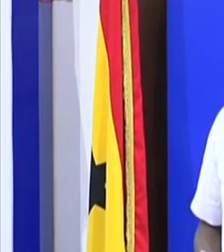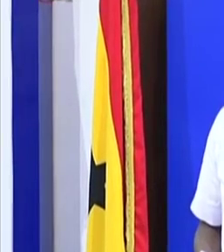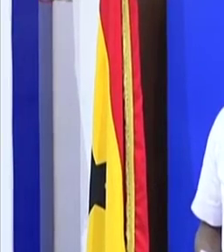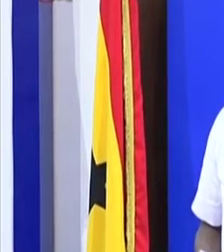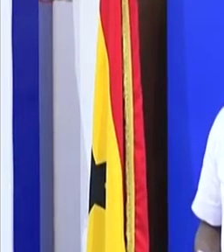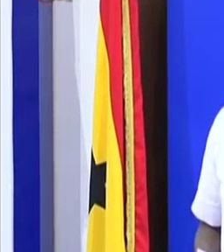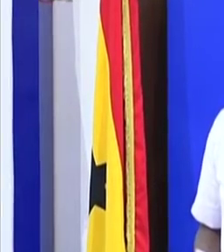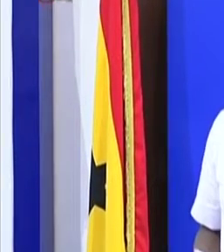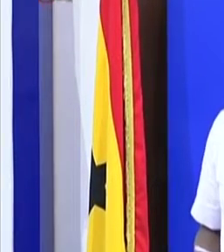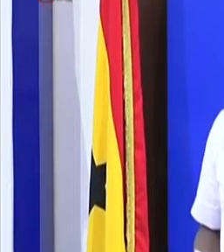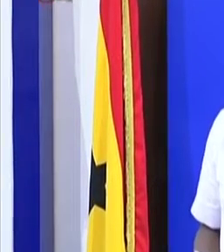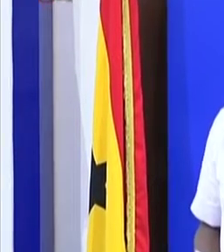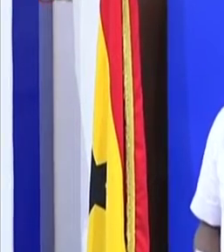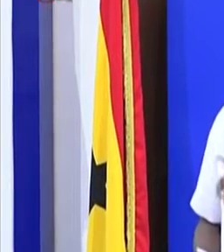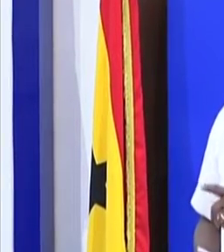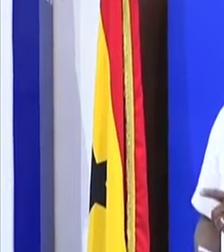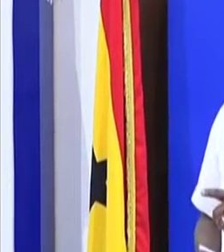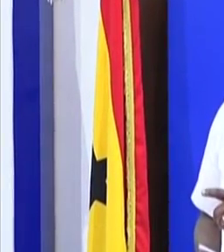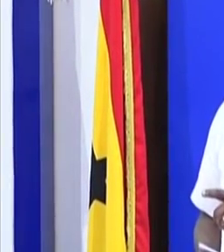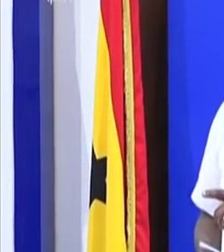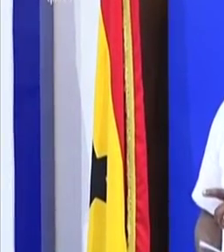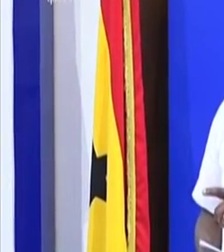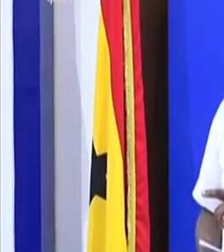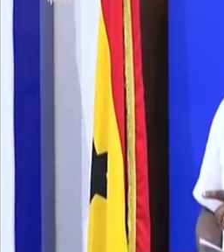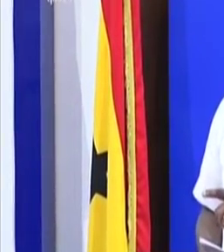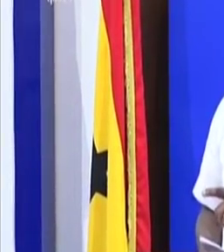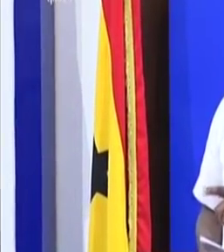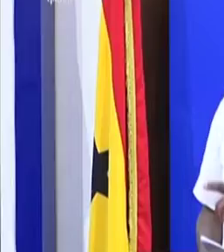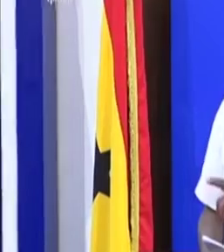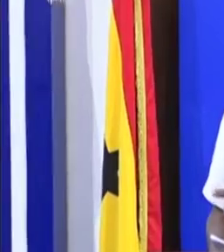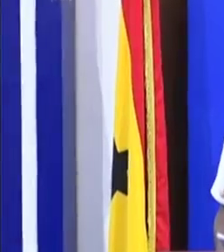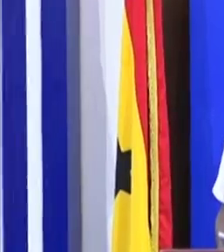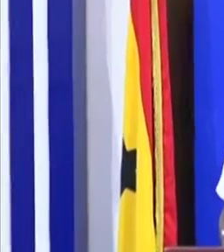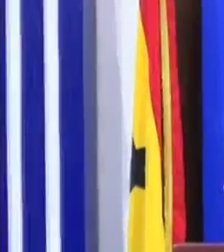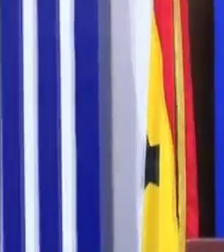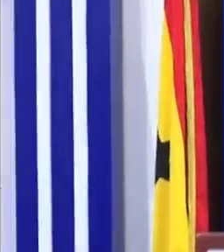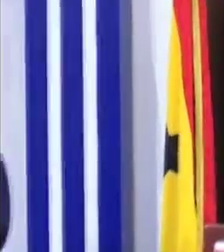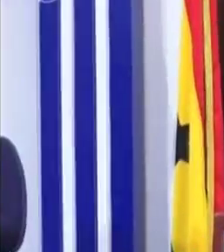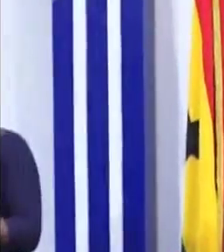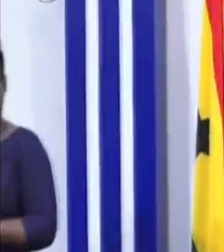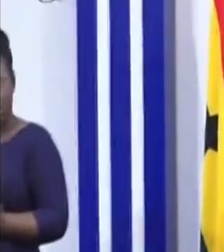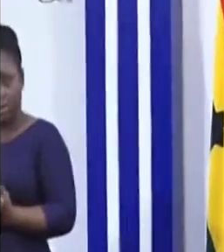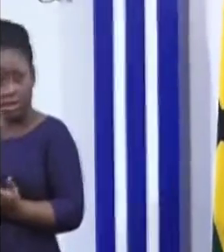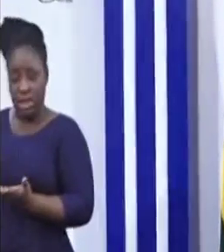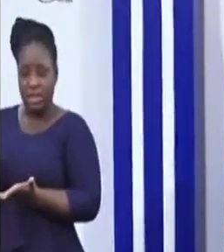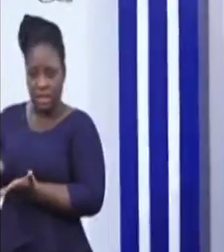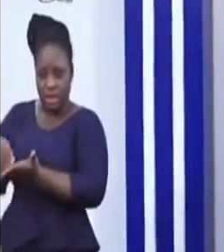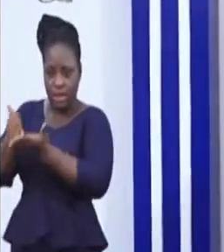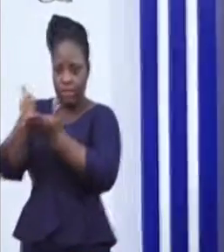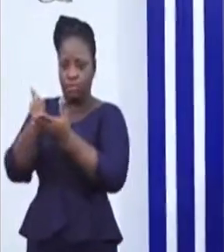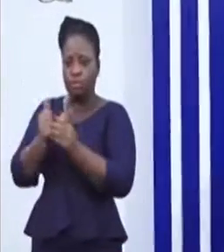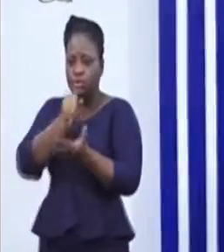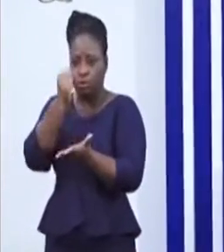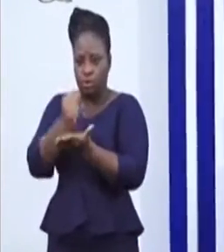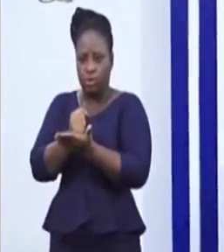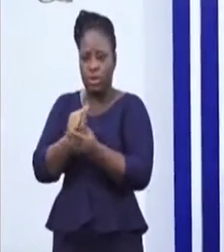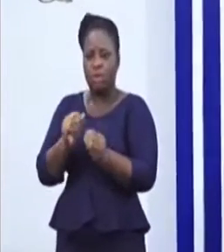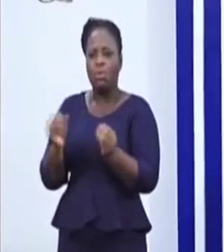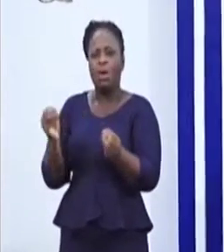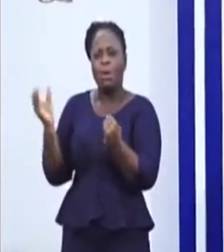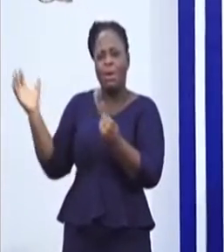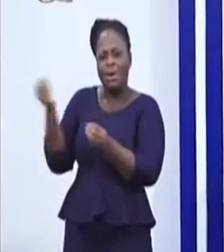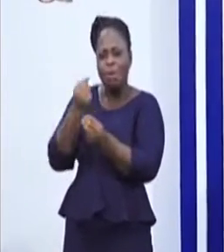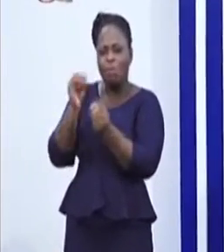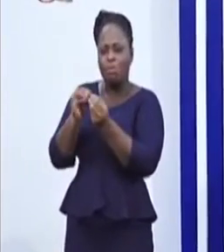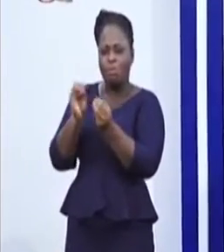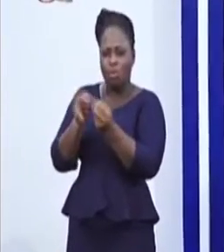in local languages. I gave some hints earlier. The Honorable Pius Enam Hajide has been leading the effort to ensure that we get a lot more local